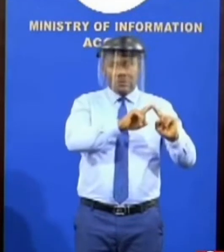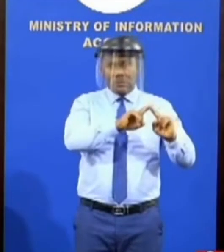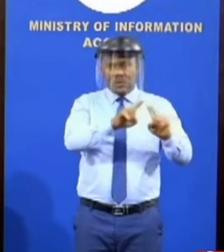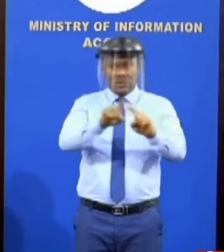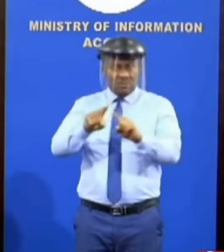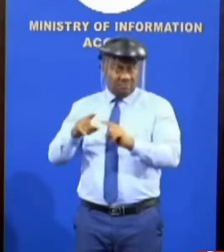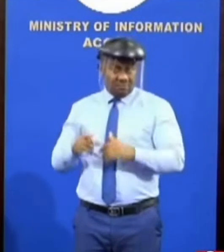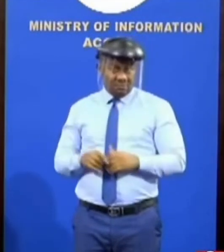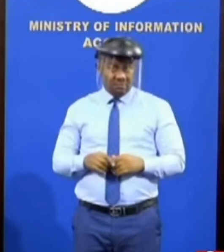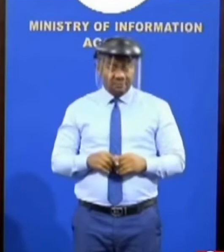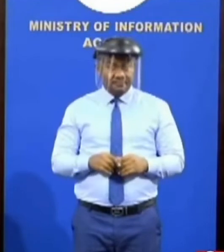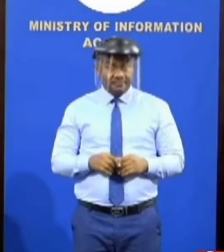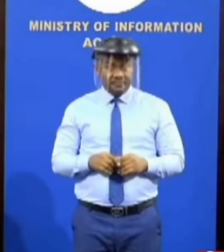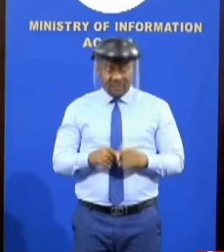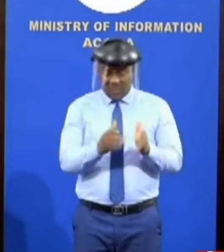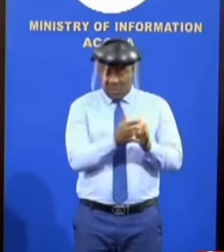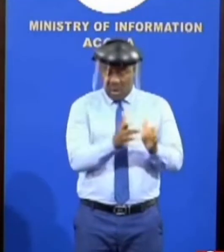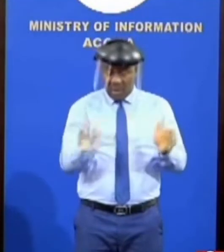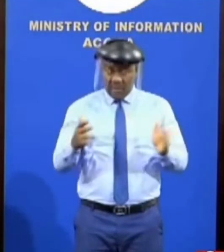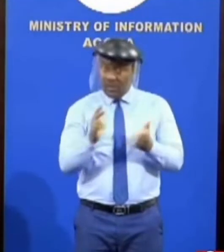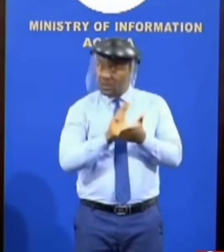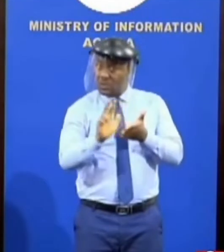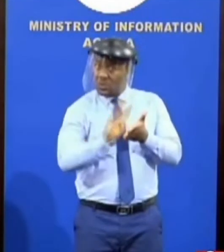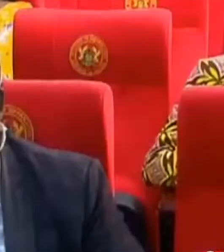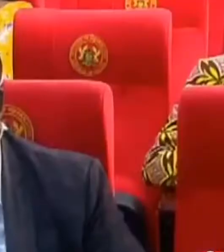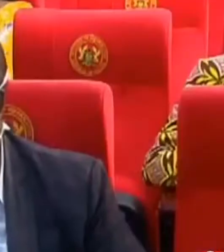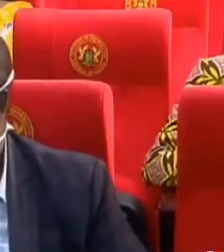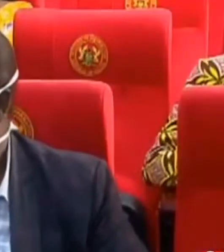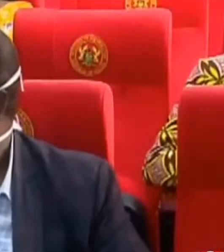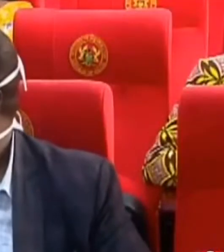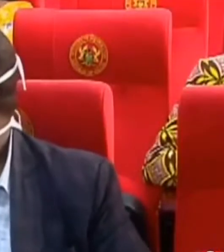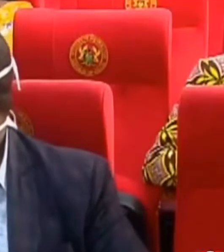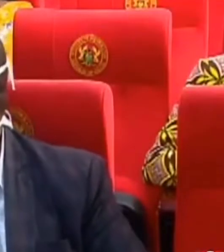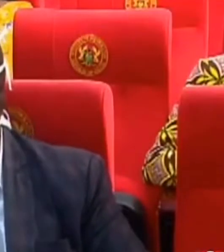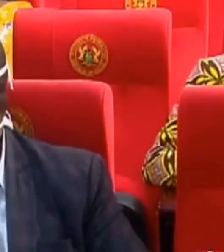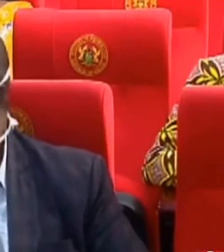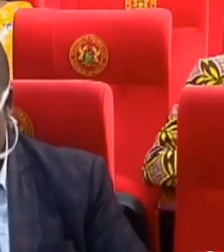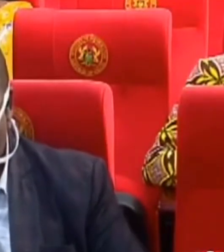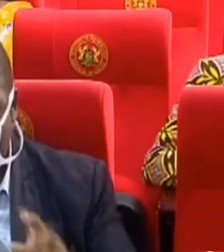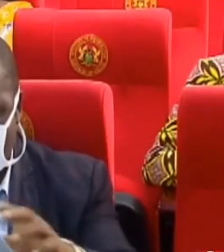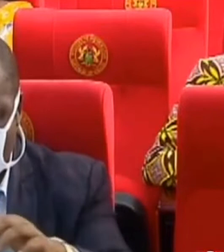a 3-week period, which is from the 12th of June all the way to the 12th of July,